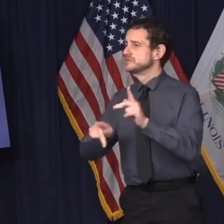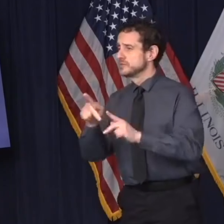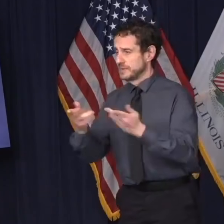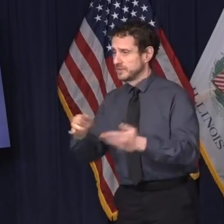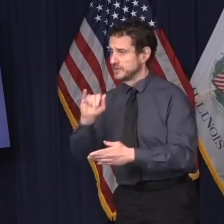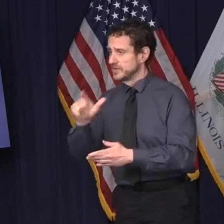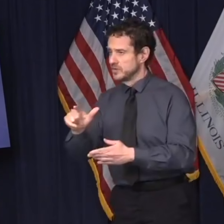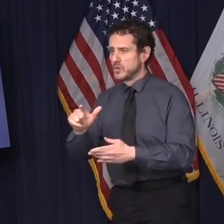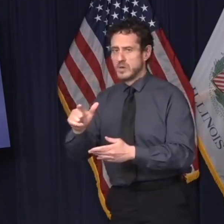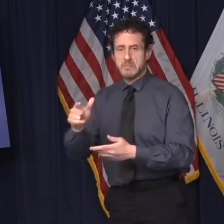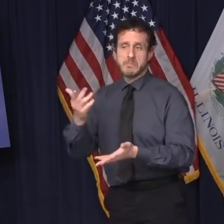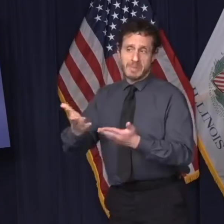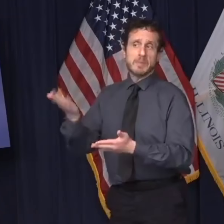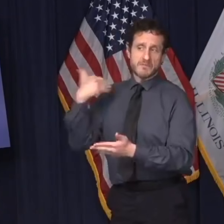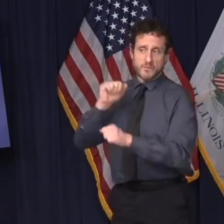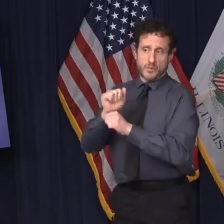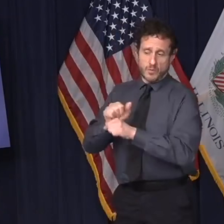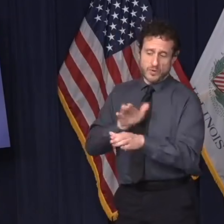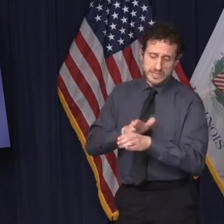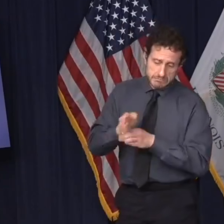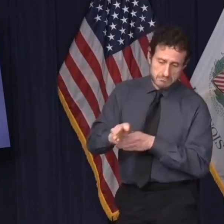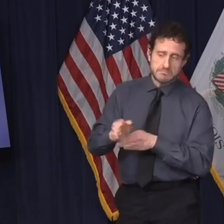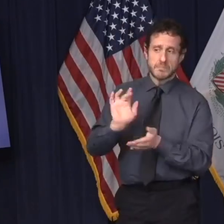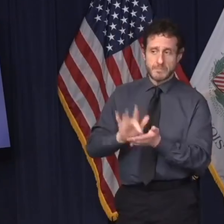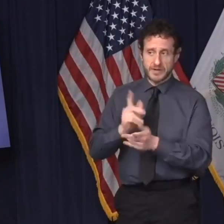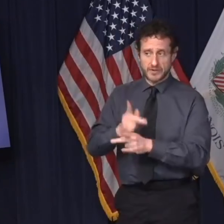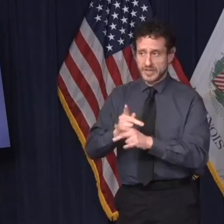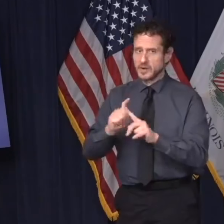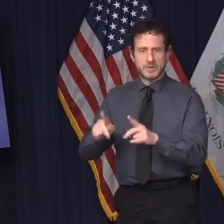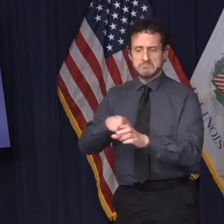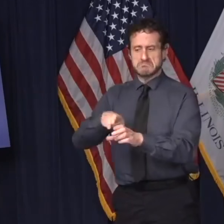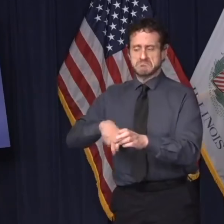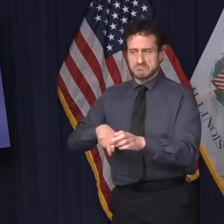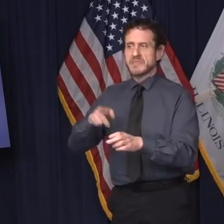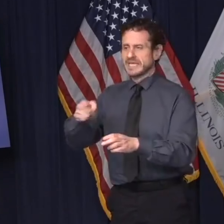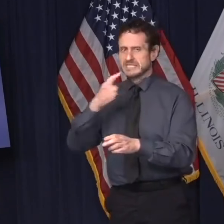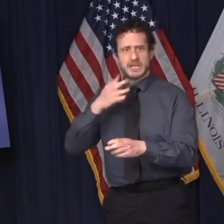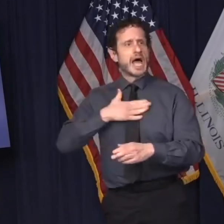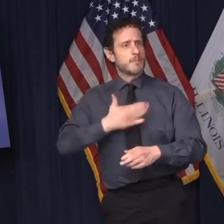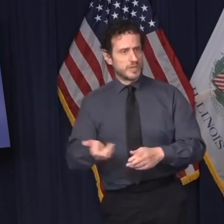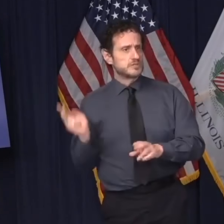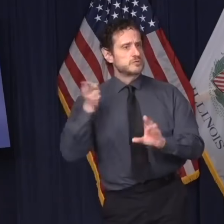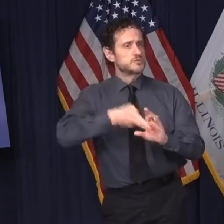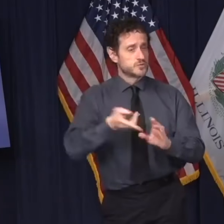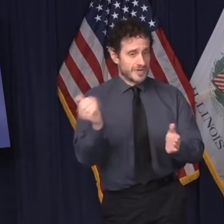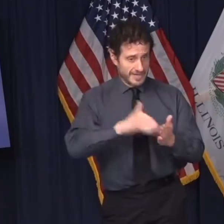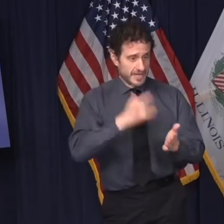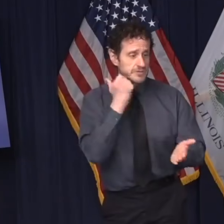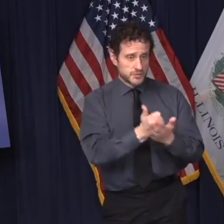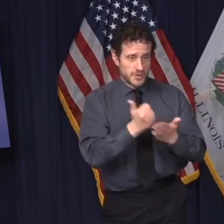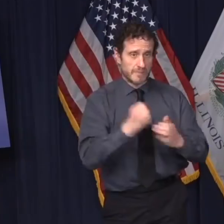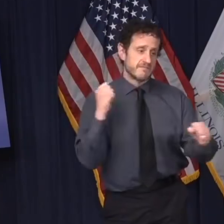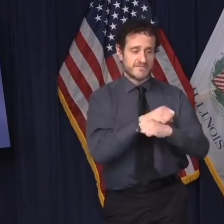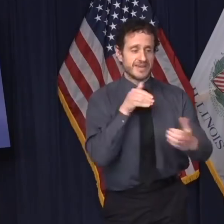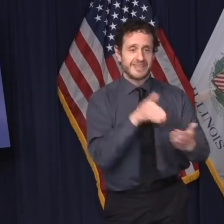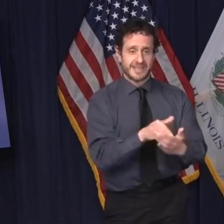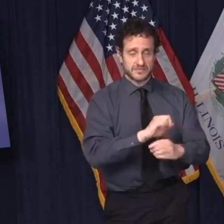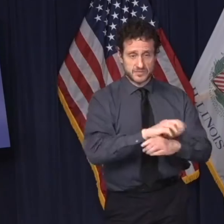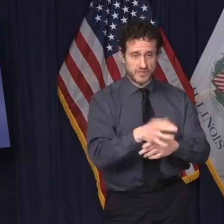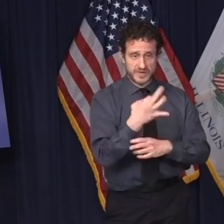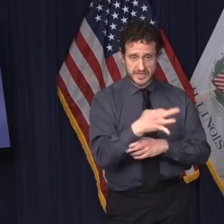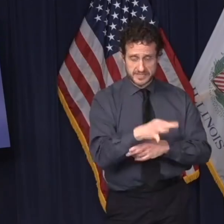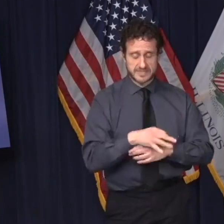to volunteer their skills in the fight against COVID-19. And to support the care of facility